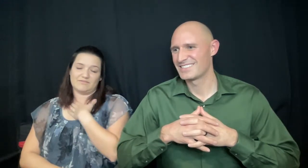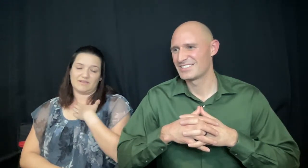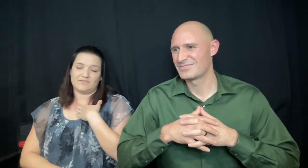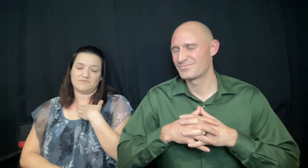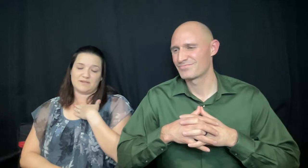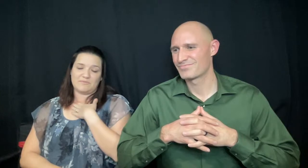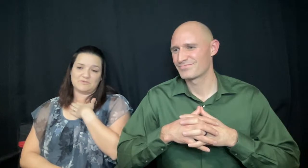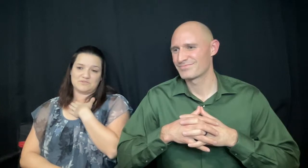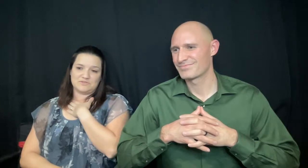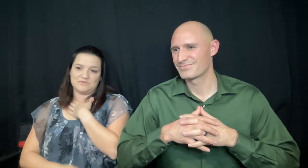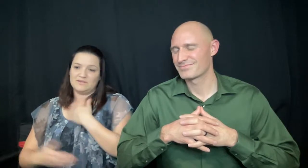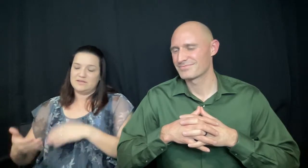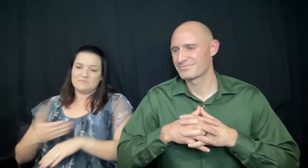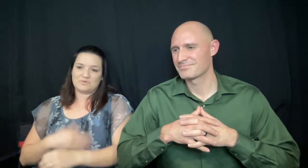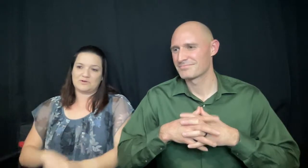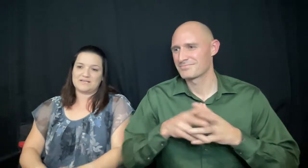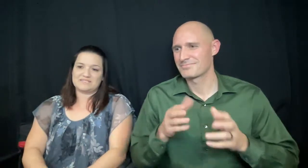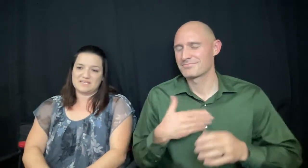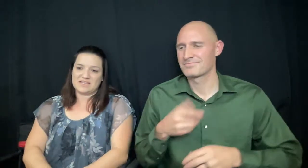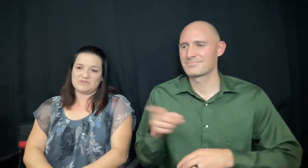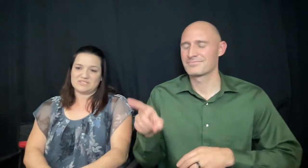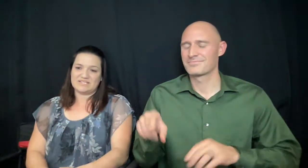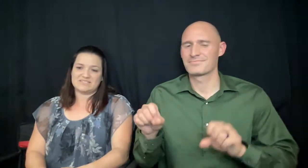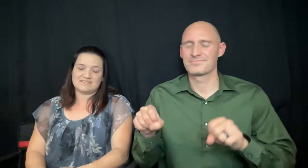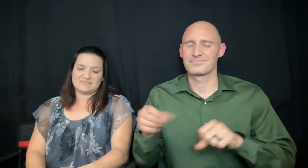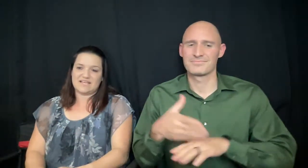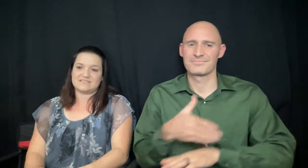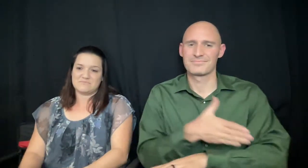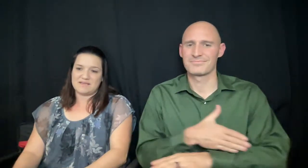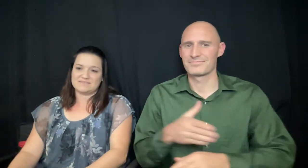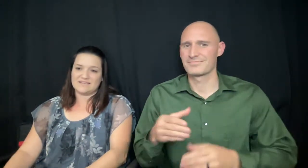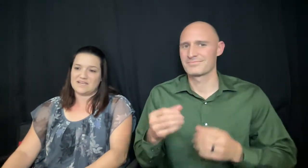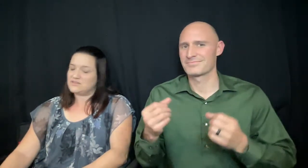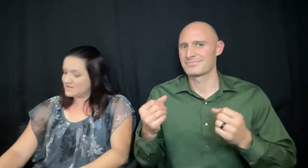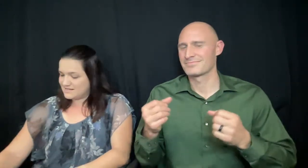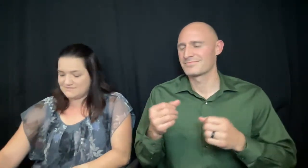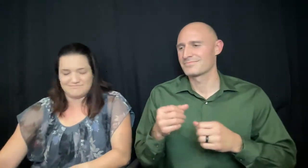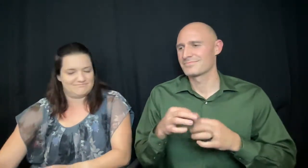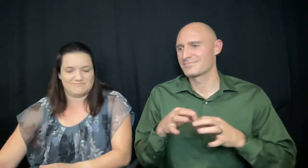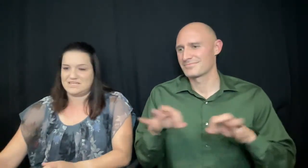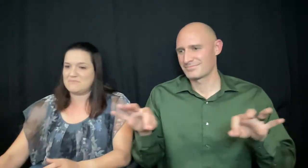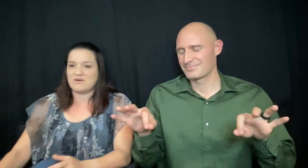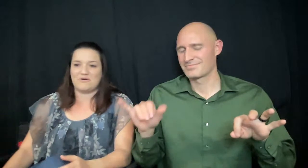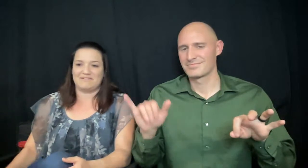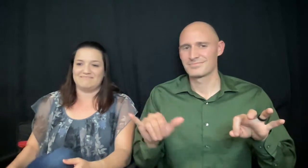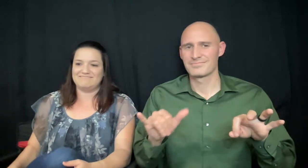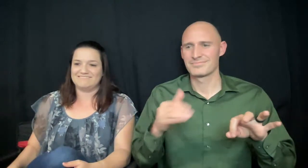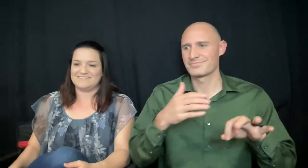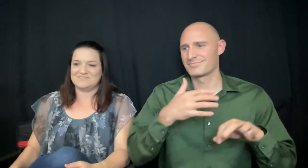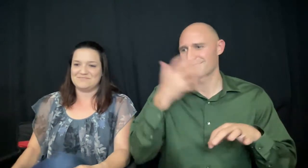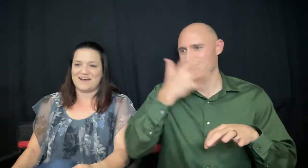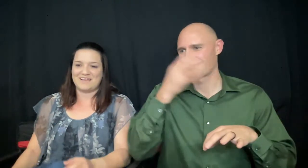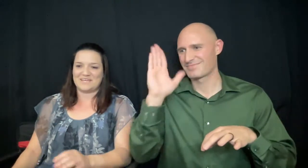that you've been able to progress in the language. That's amazing. And you're going to keep going. Do not give